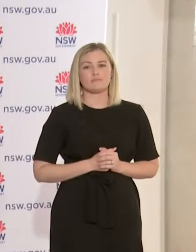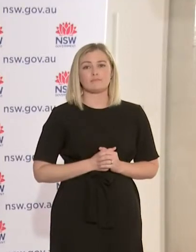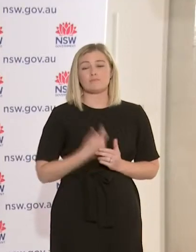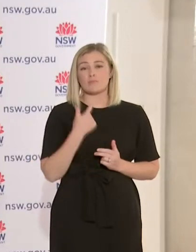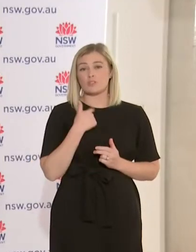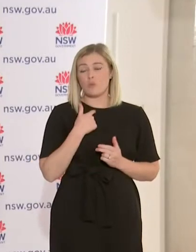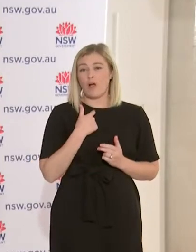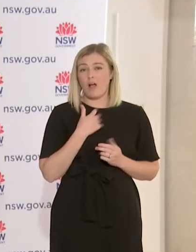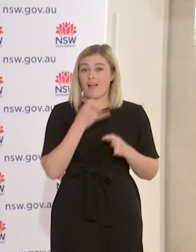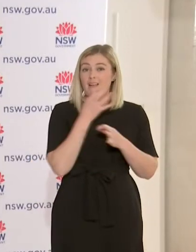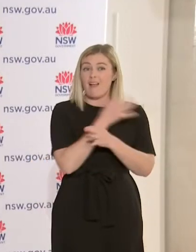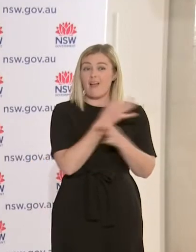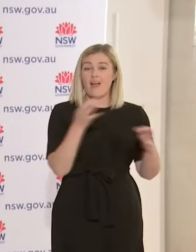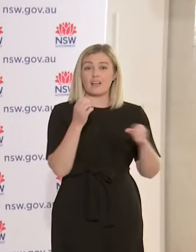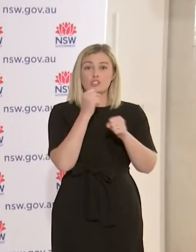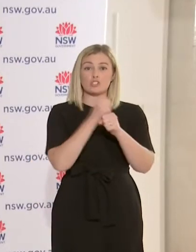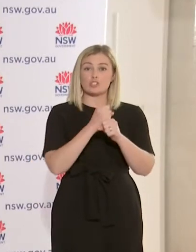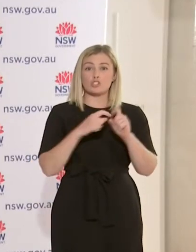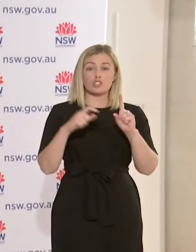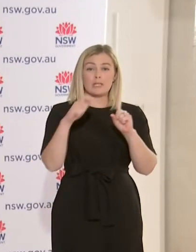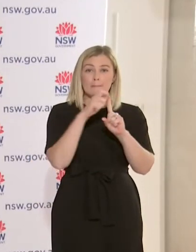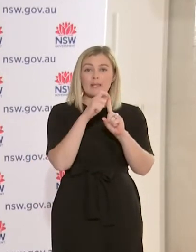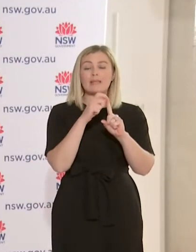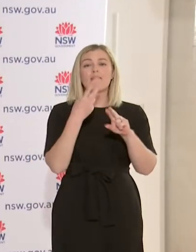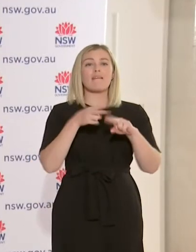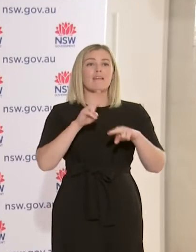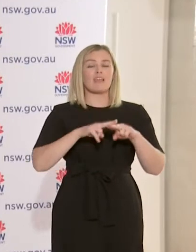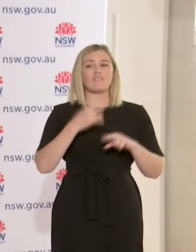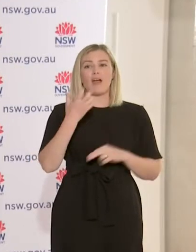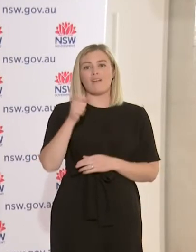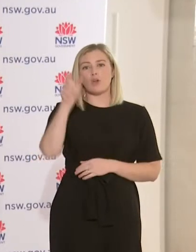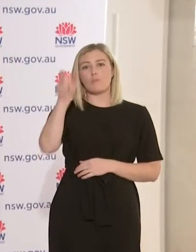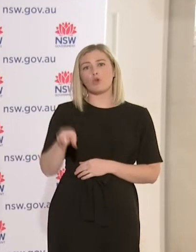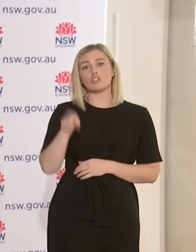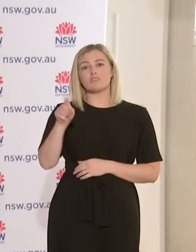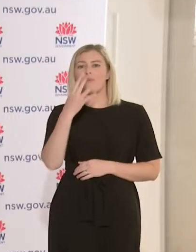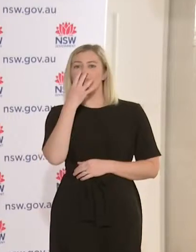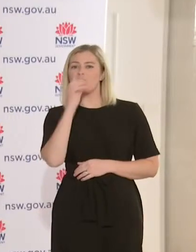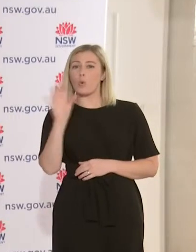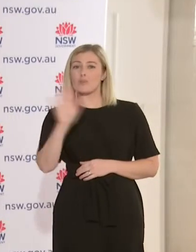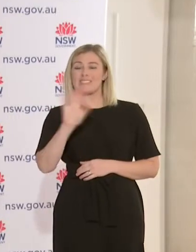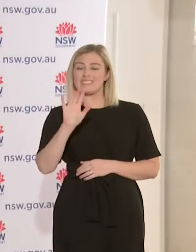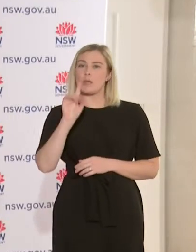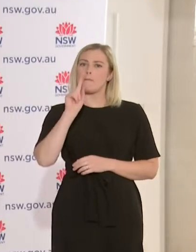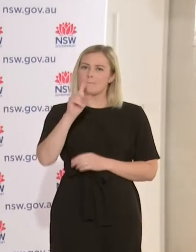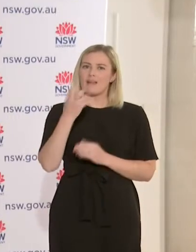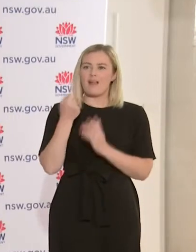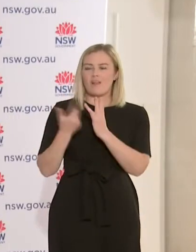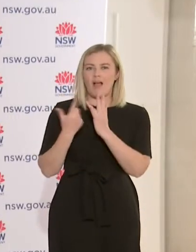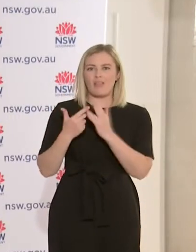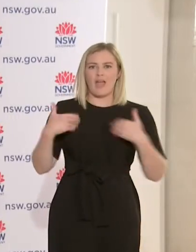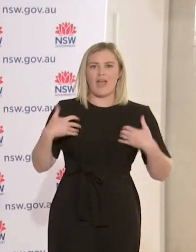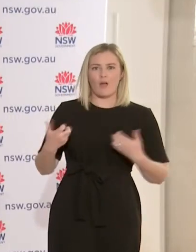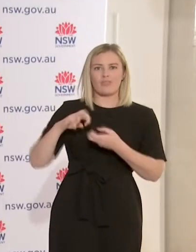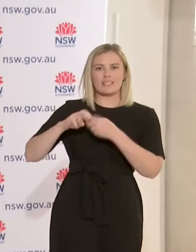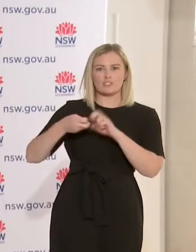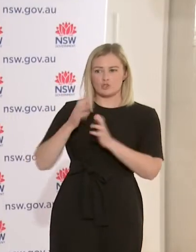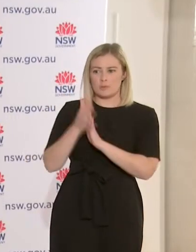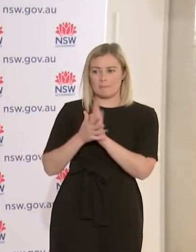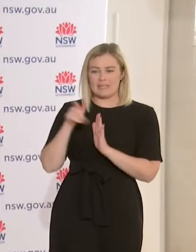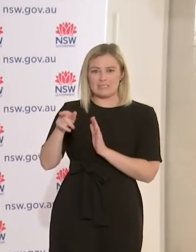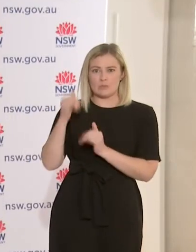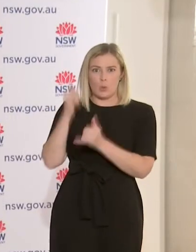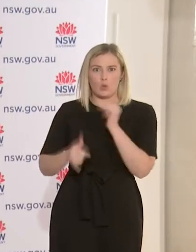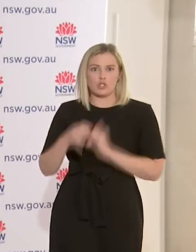vaccinate the 40-year-old with underlying health conditions. However, as vaccine becomes more available, we do